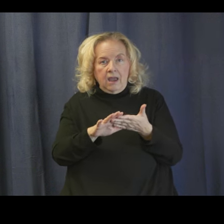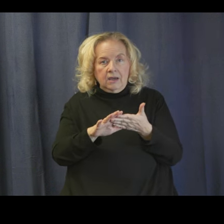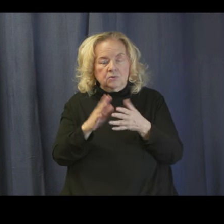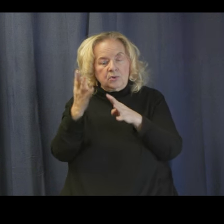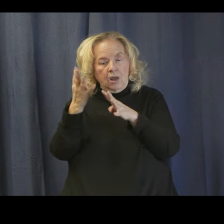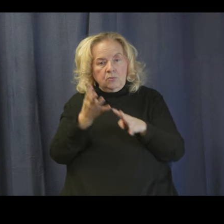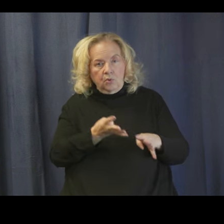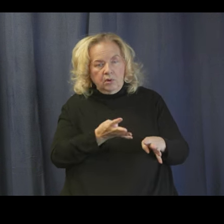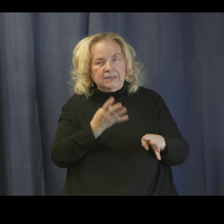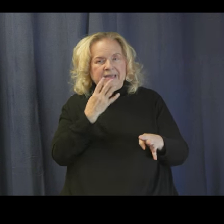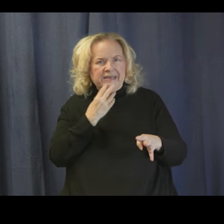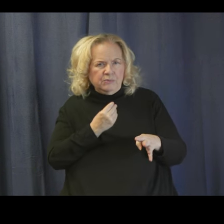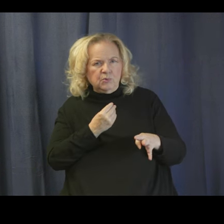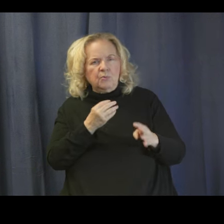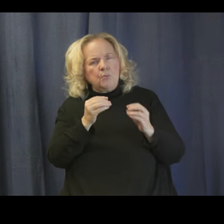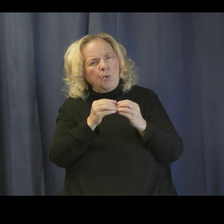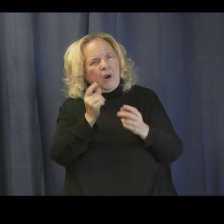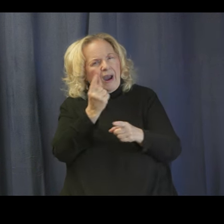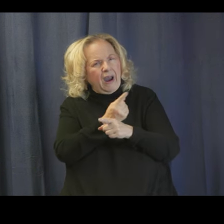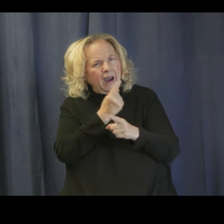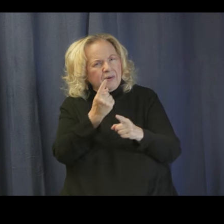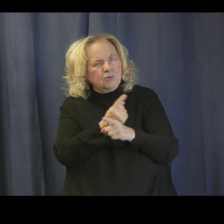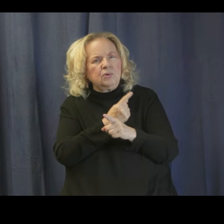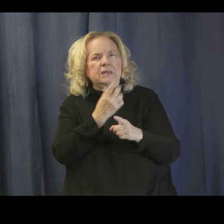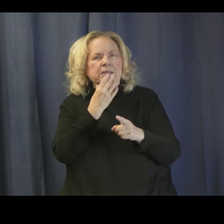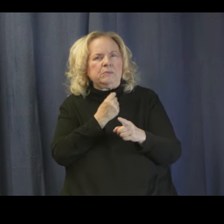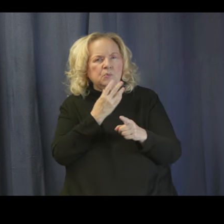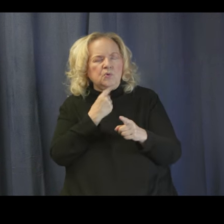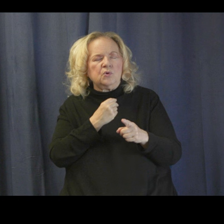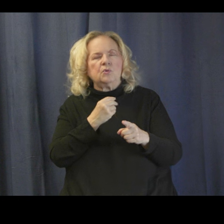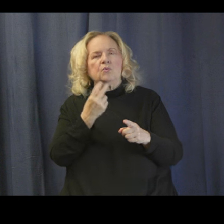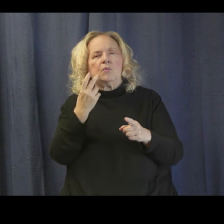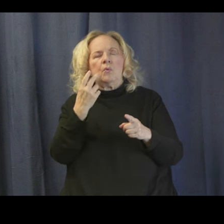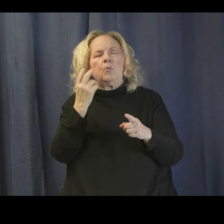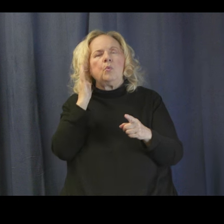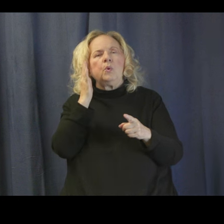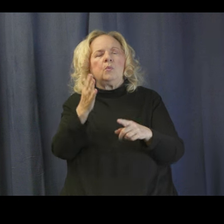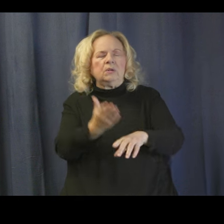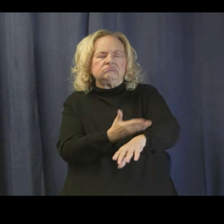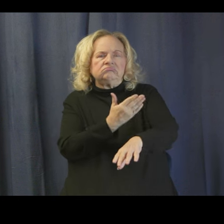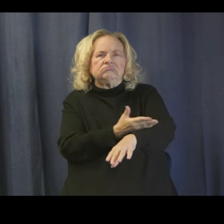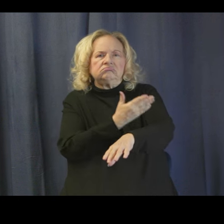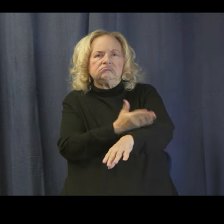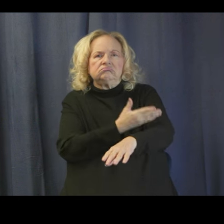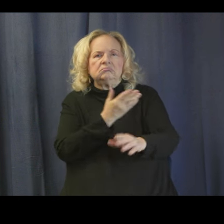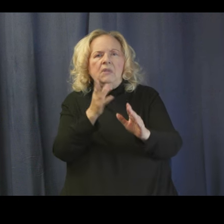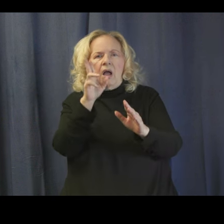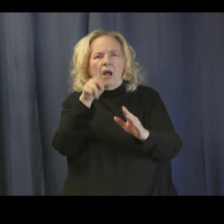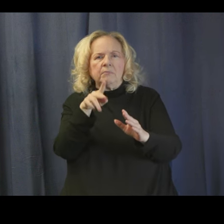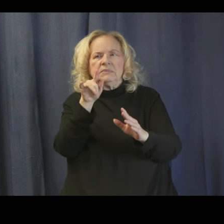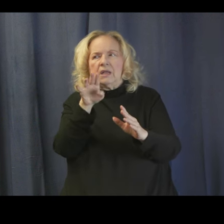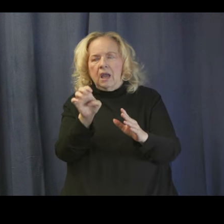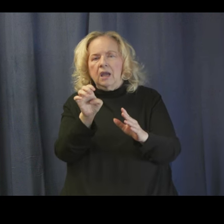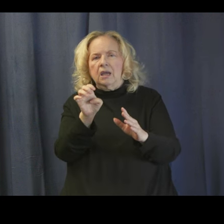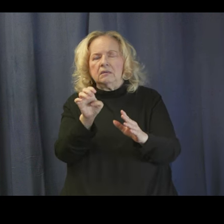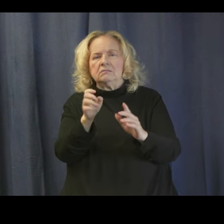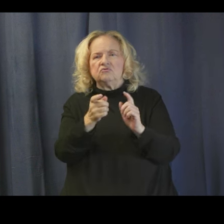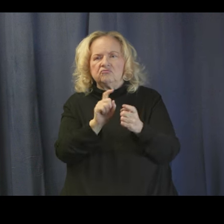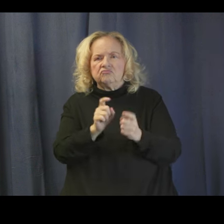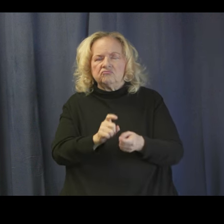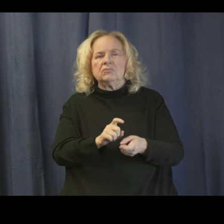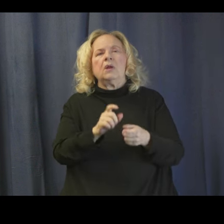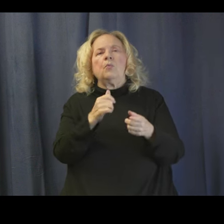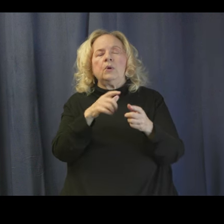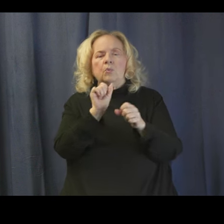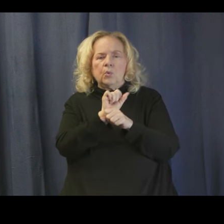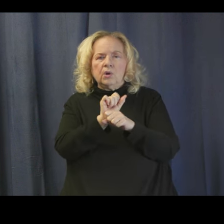the nice thing is when you download it, you always for free get our updates and as we see things. And as he